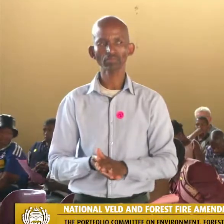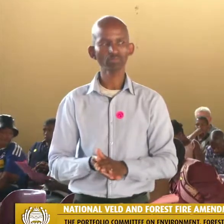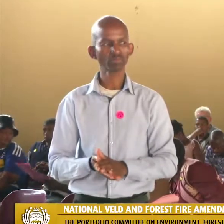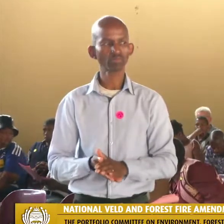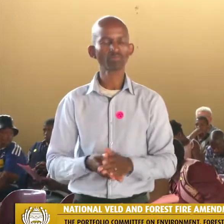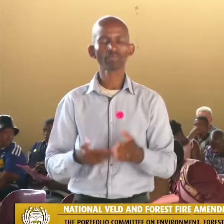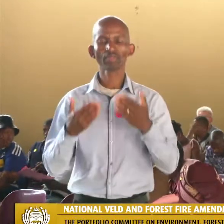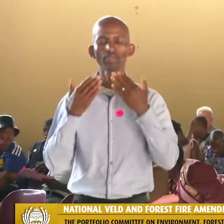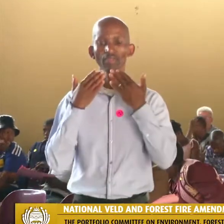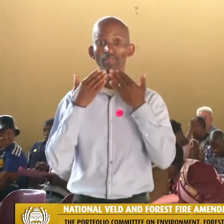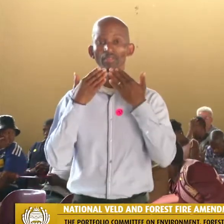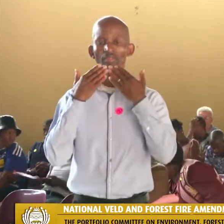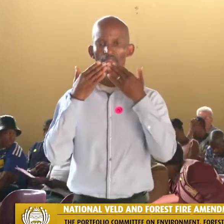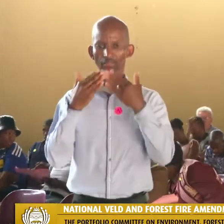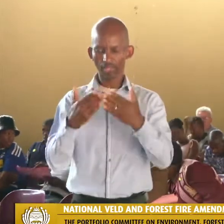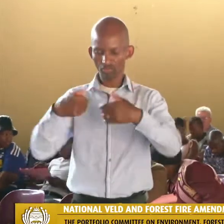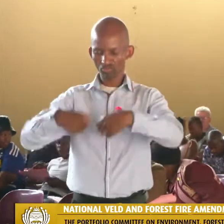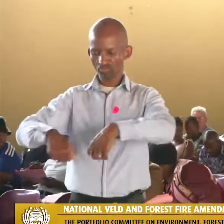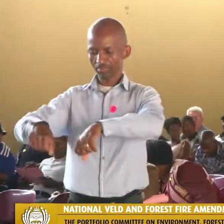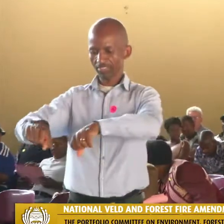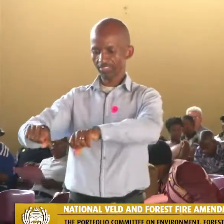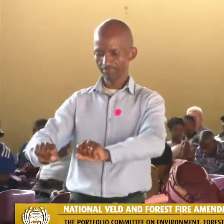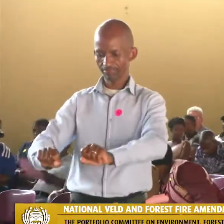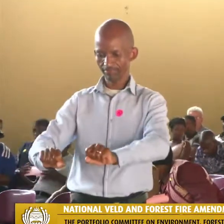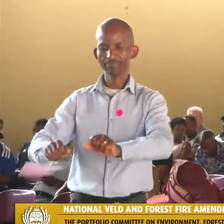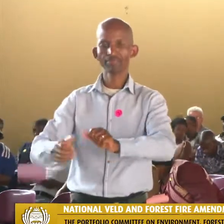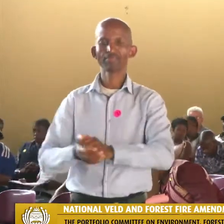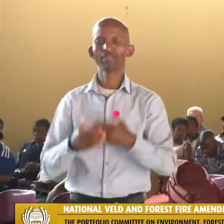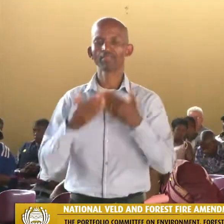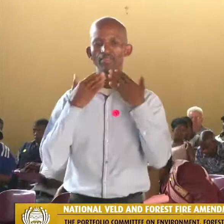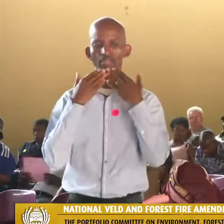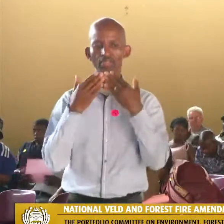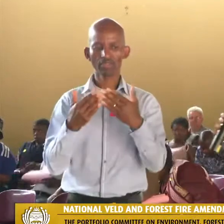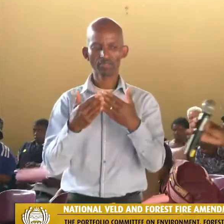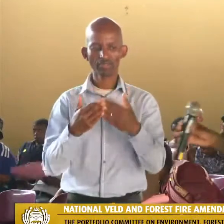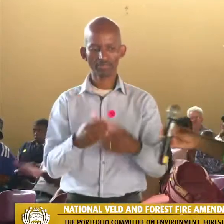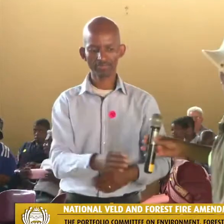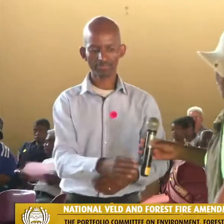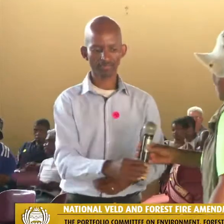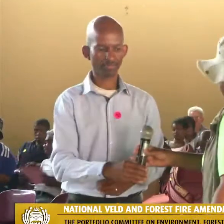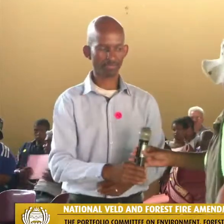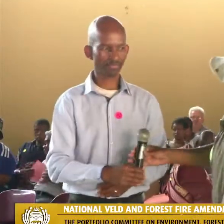re lebogile So we thank you, modulasetulo. Chairperson. Thank you. Thanks.